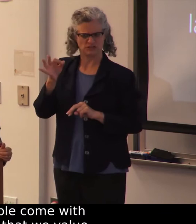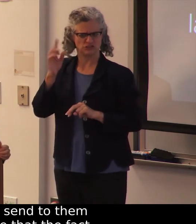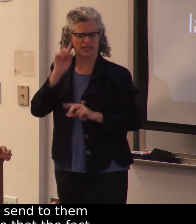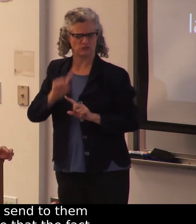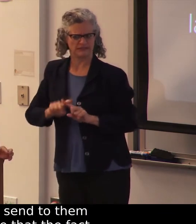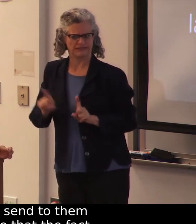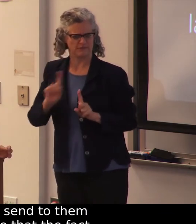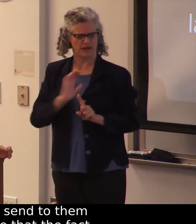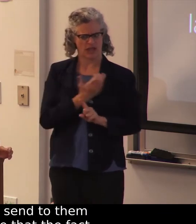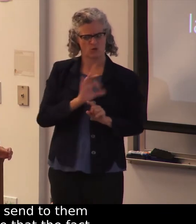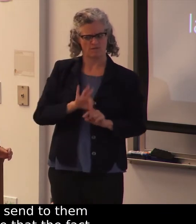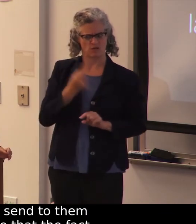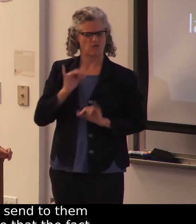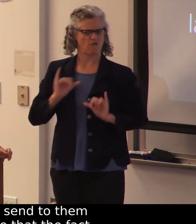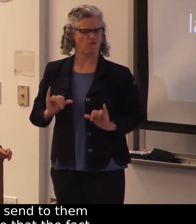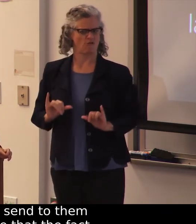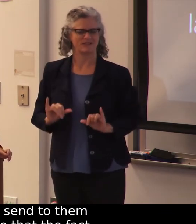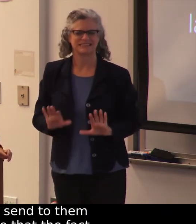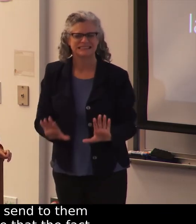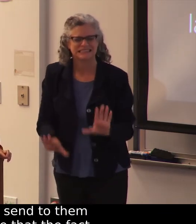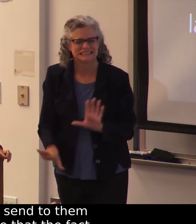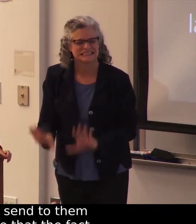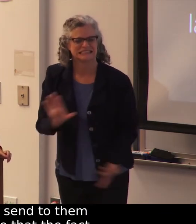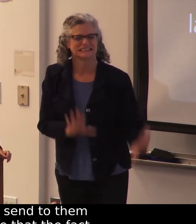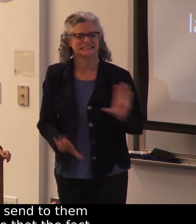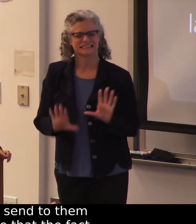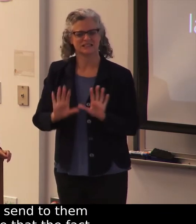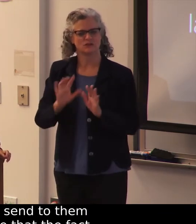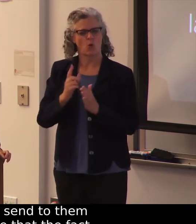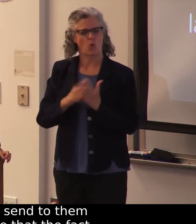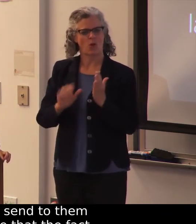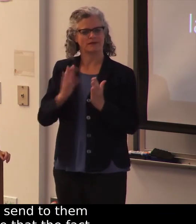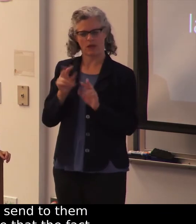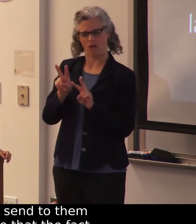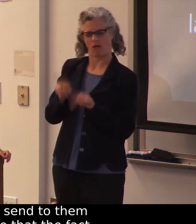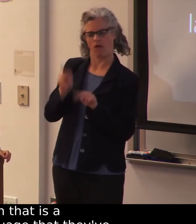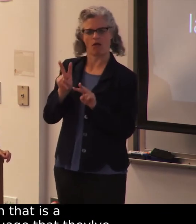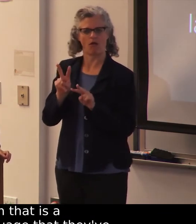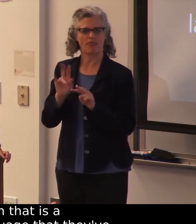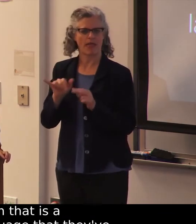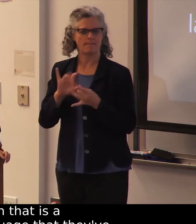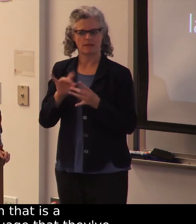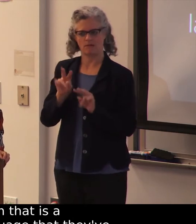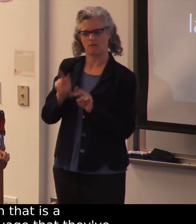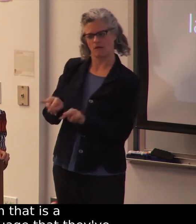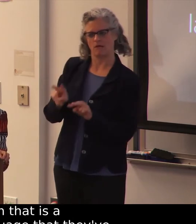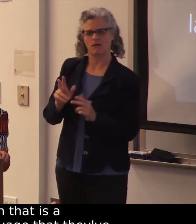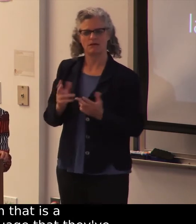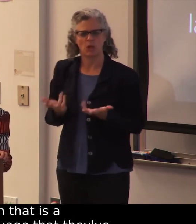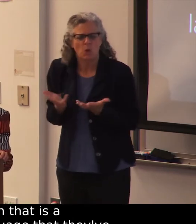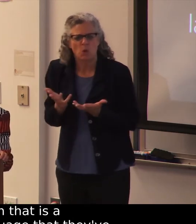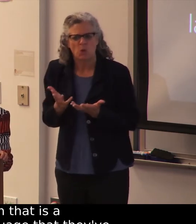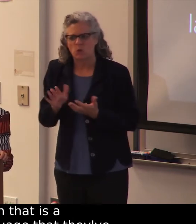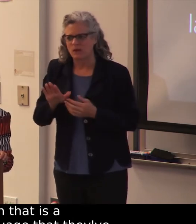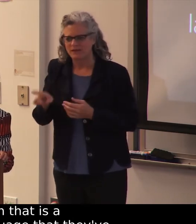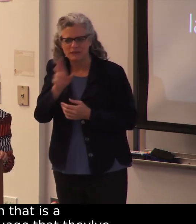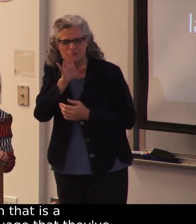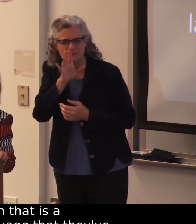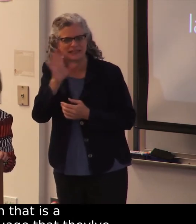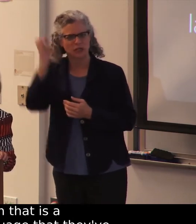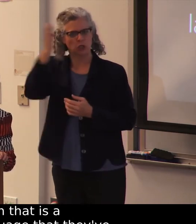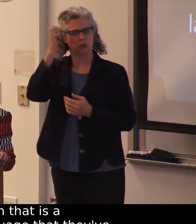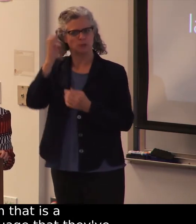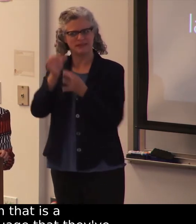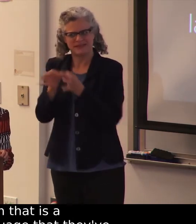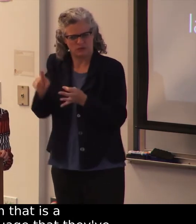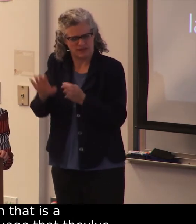So how we actually send to them the message that the fact that they have this language that's a European language that they've already studied